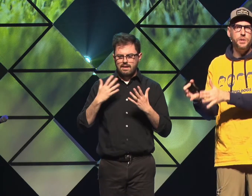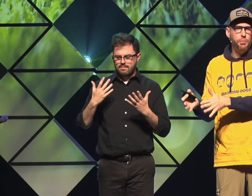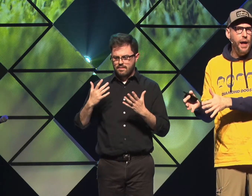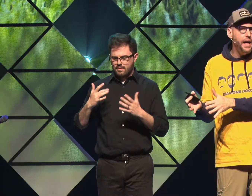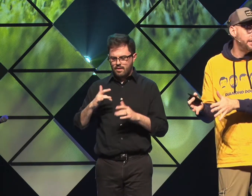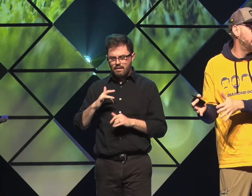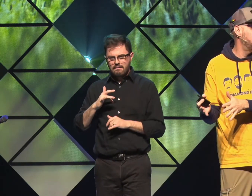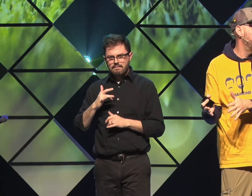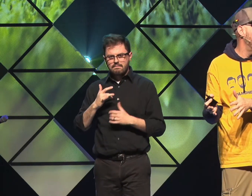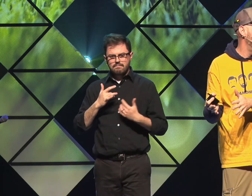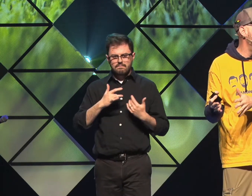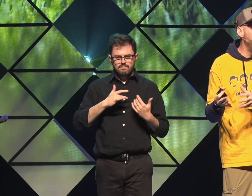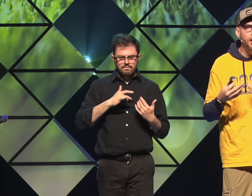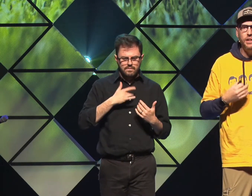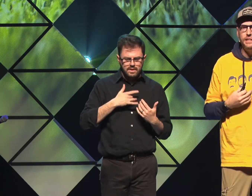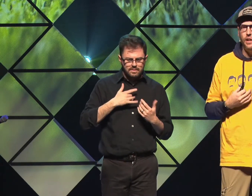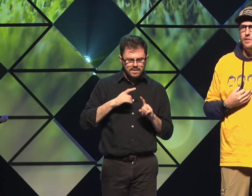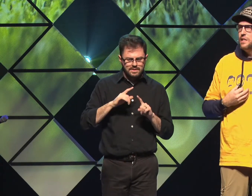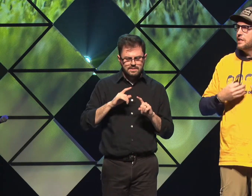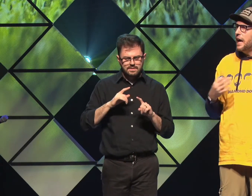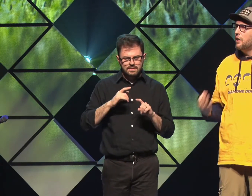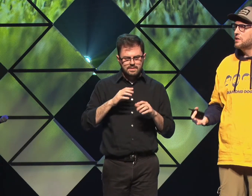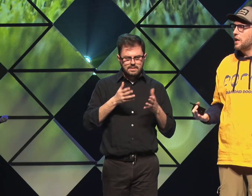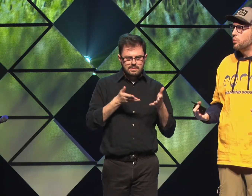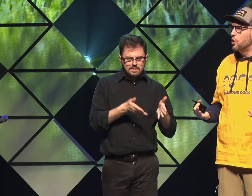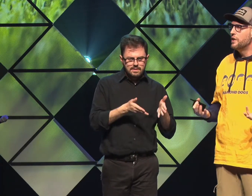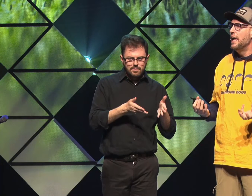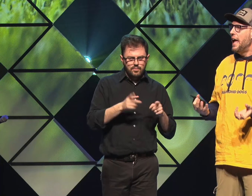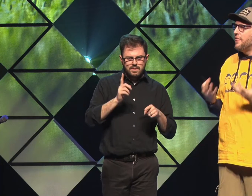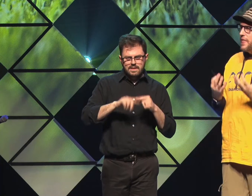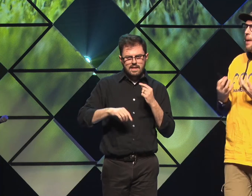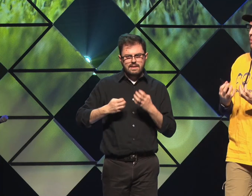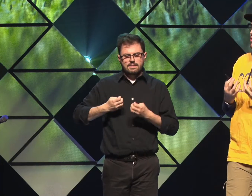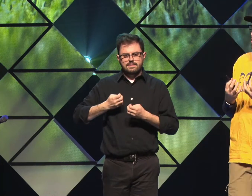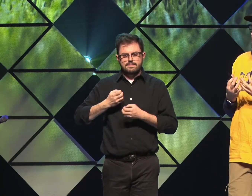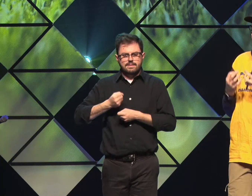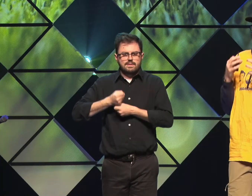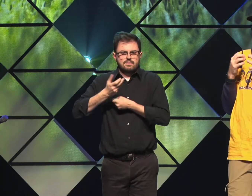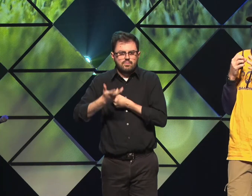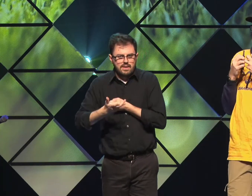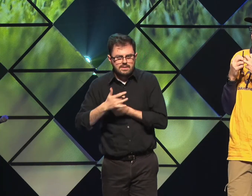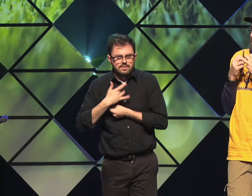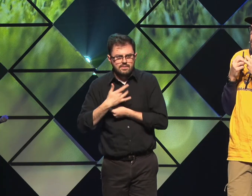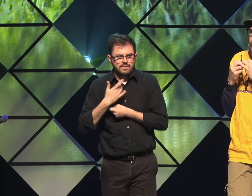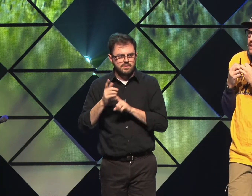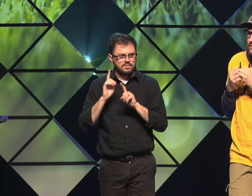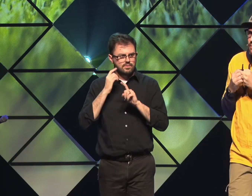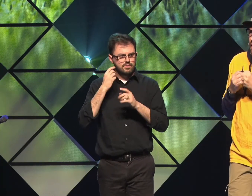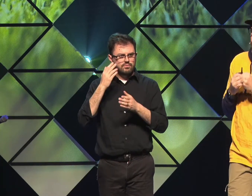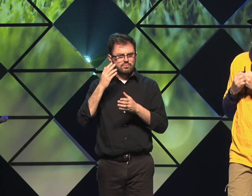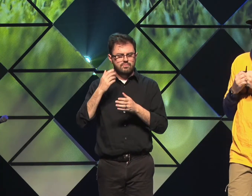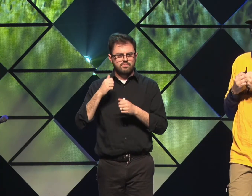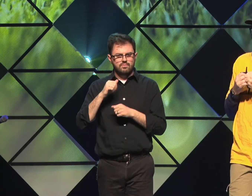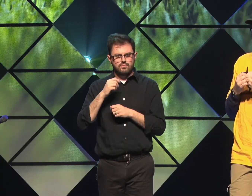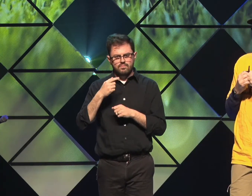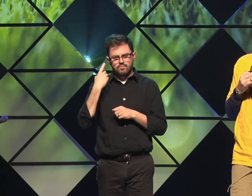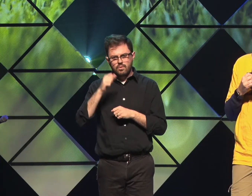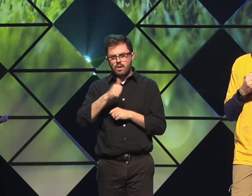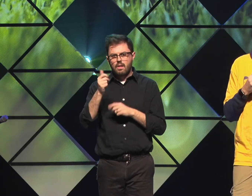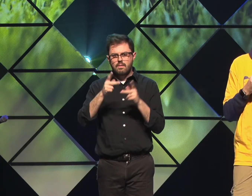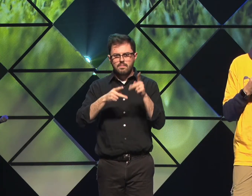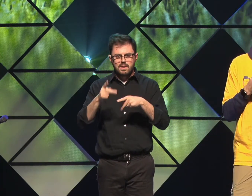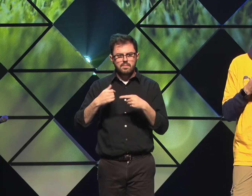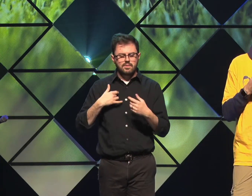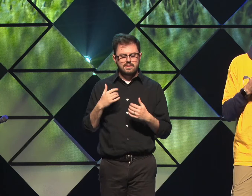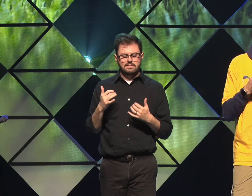to express within ourselves and to the outside world. And that produces this like massive amount of tension inside of